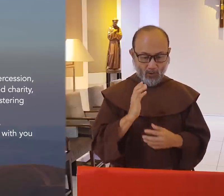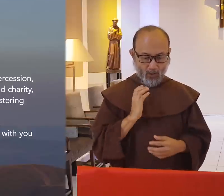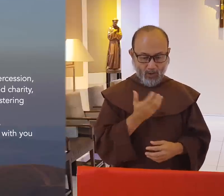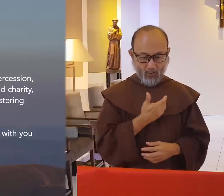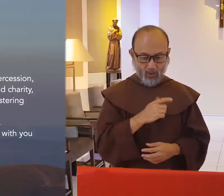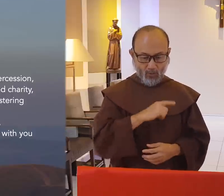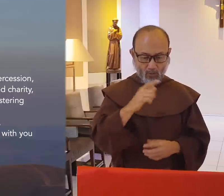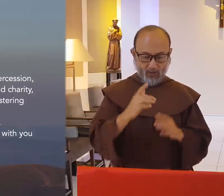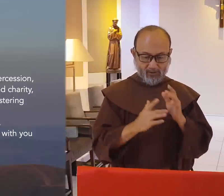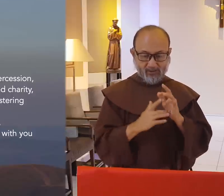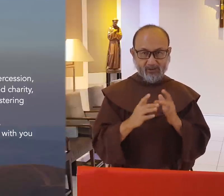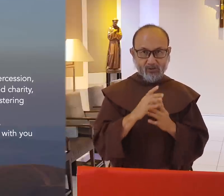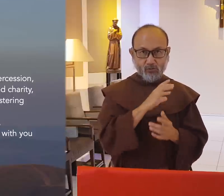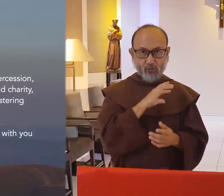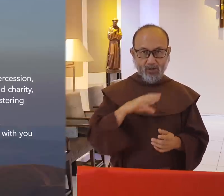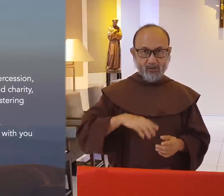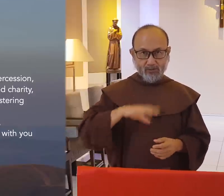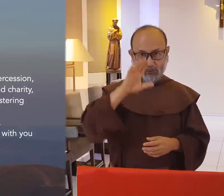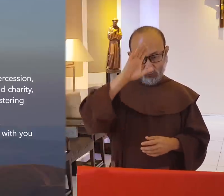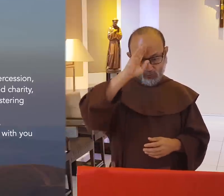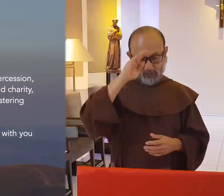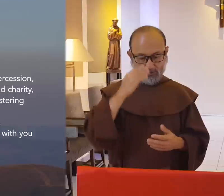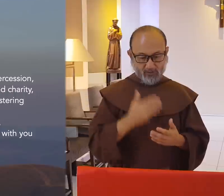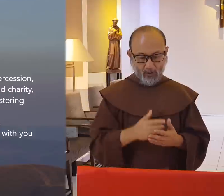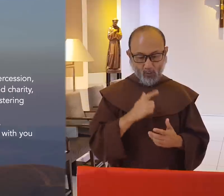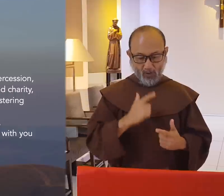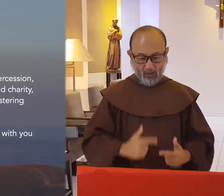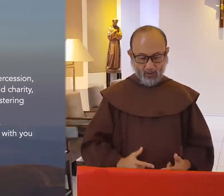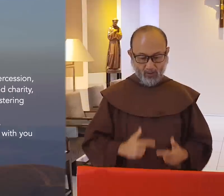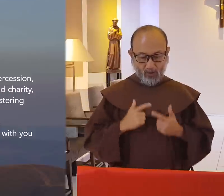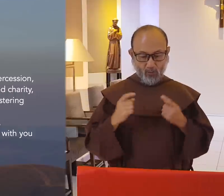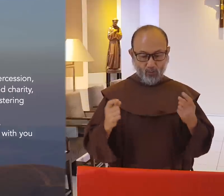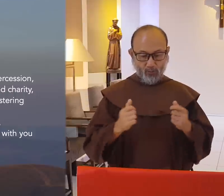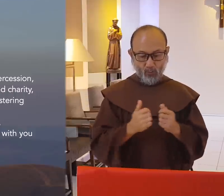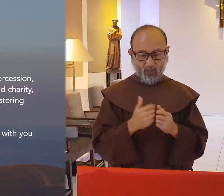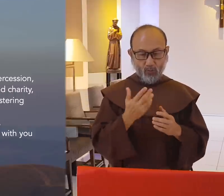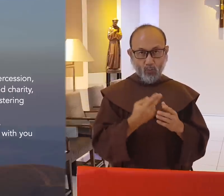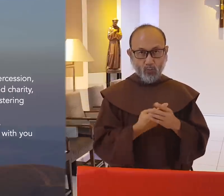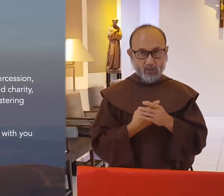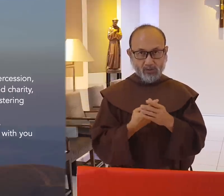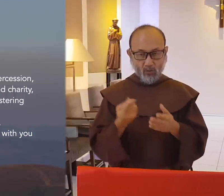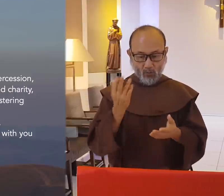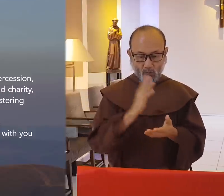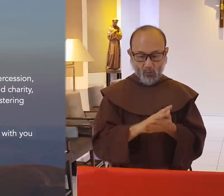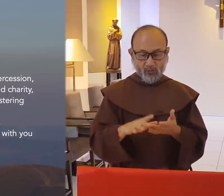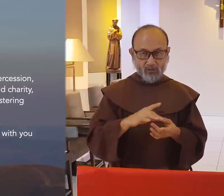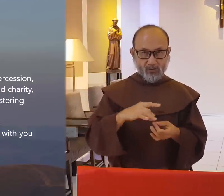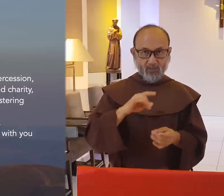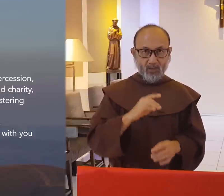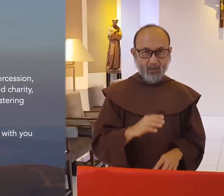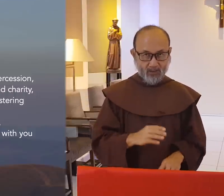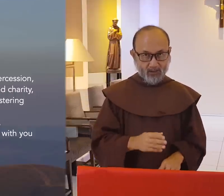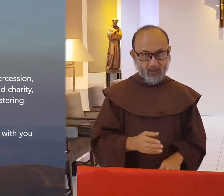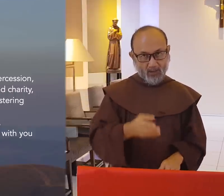Through our Lord Jesus Christ, your Son, who lives and reigns with you in the unity of the Holy Spirit,